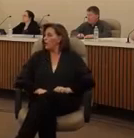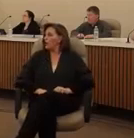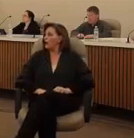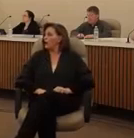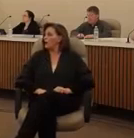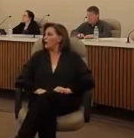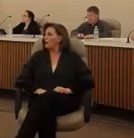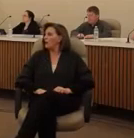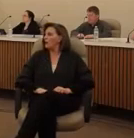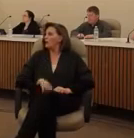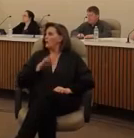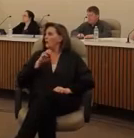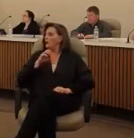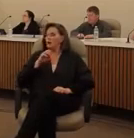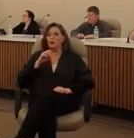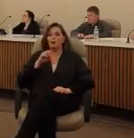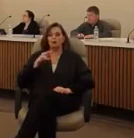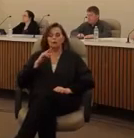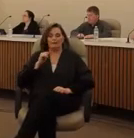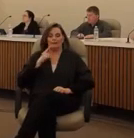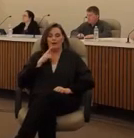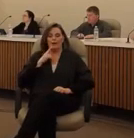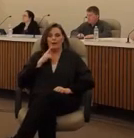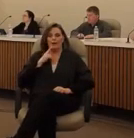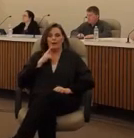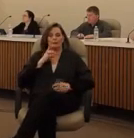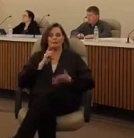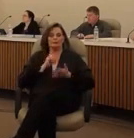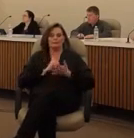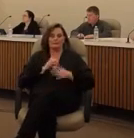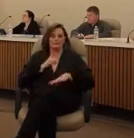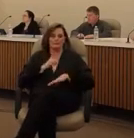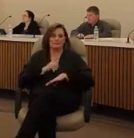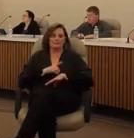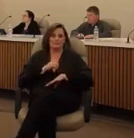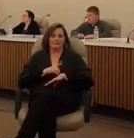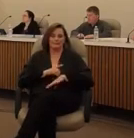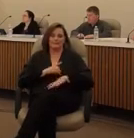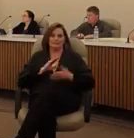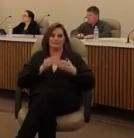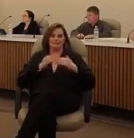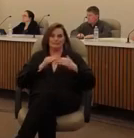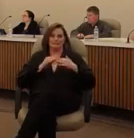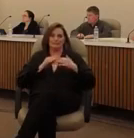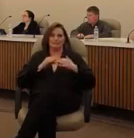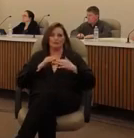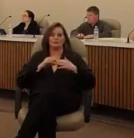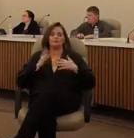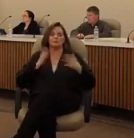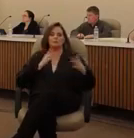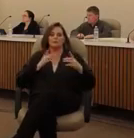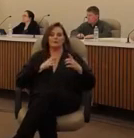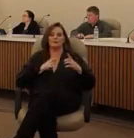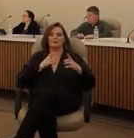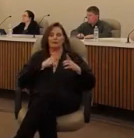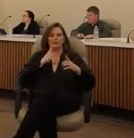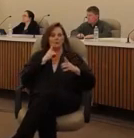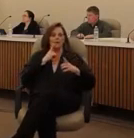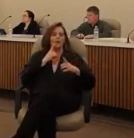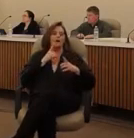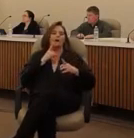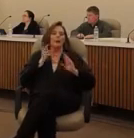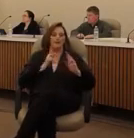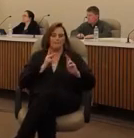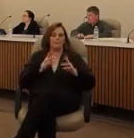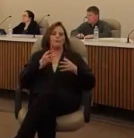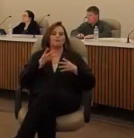Yes, sir. Craig Eckert, Deputy Town Supervisor, received a call-in, which I believe was an extenuation or clarification from the typed-in comment, asking